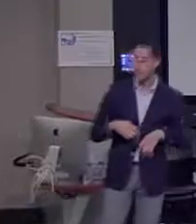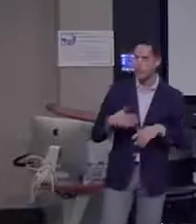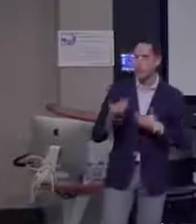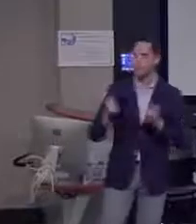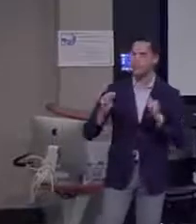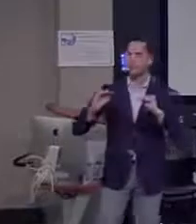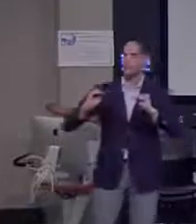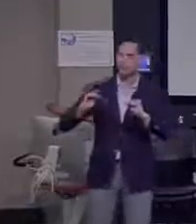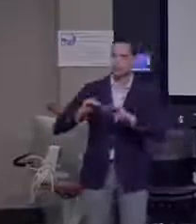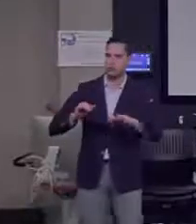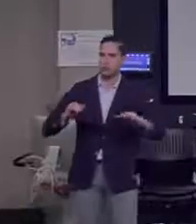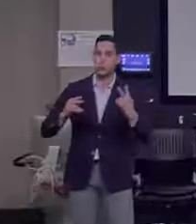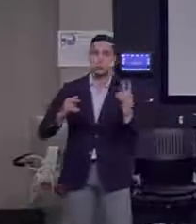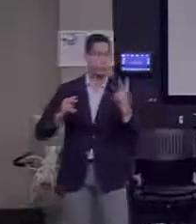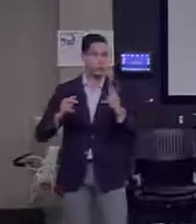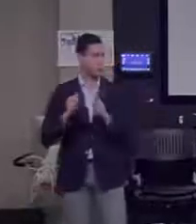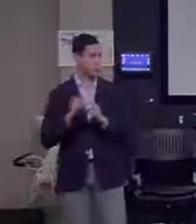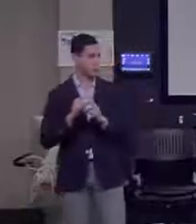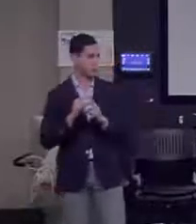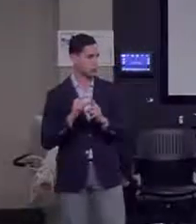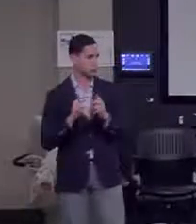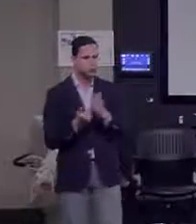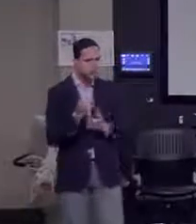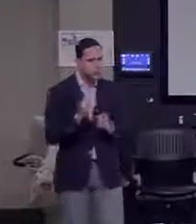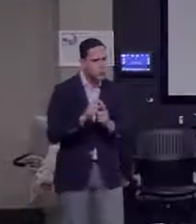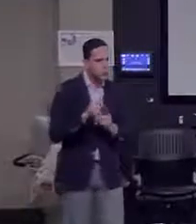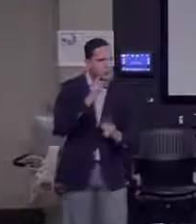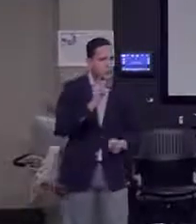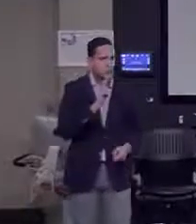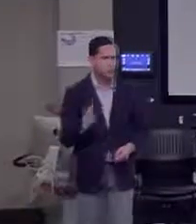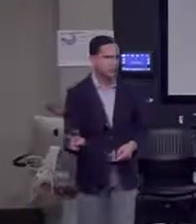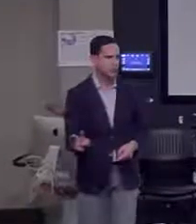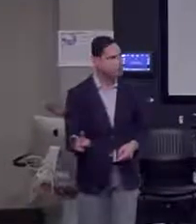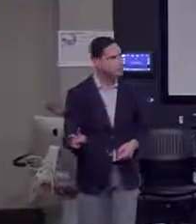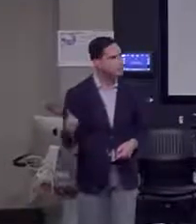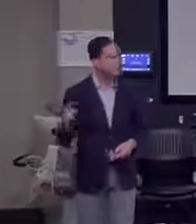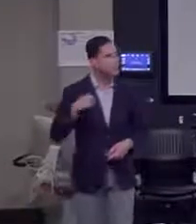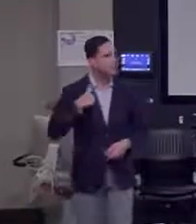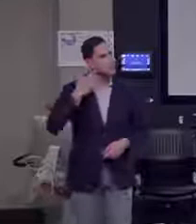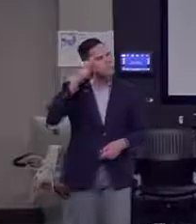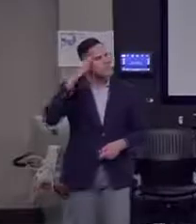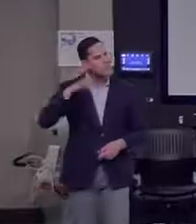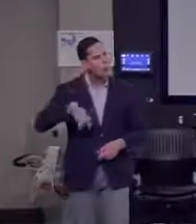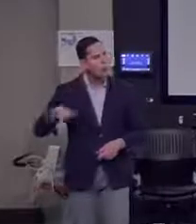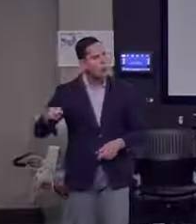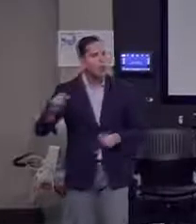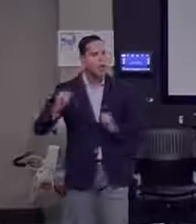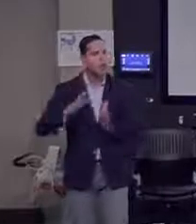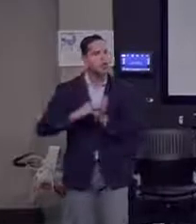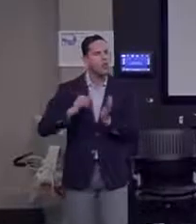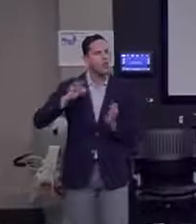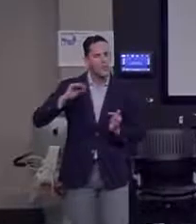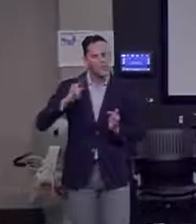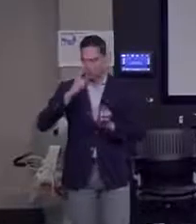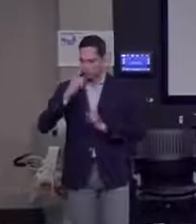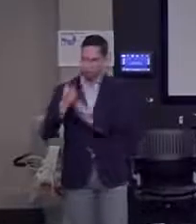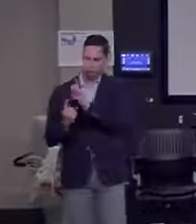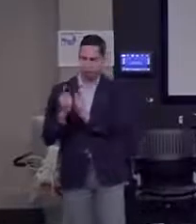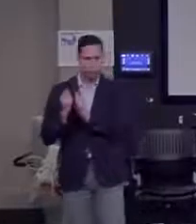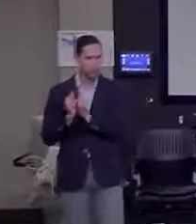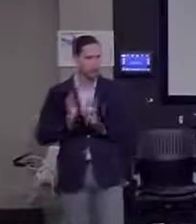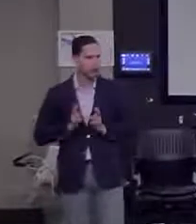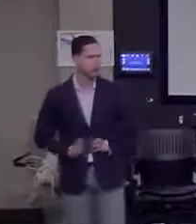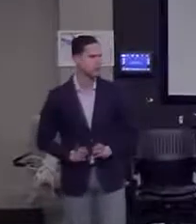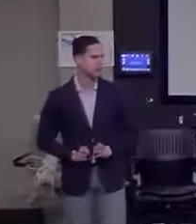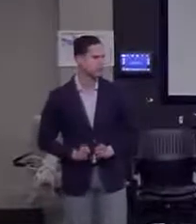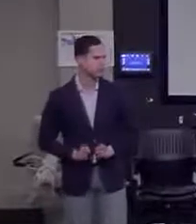the child could learn, 2-year-olds could learn these 2 new words when they were in live interaction with another human